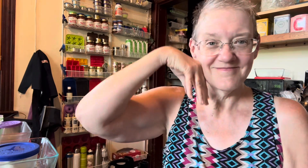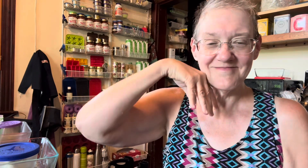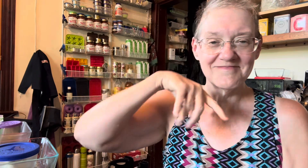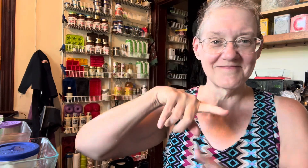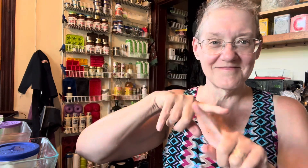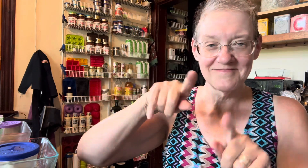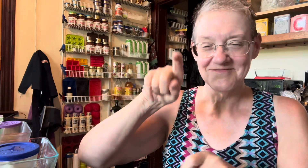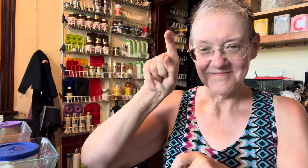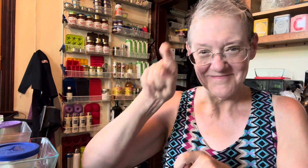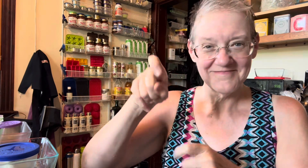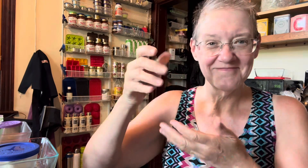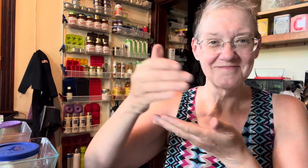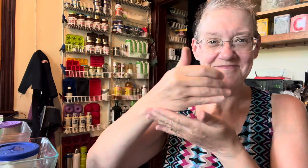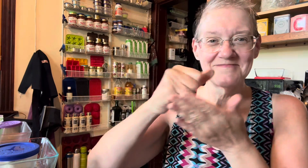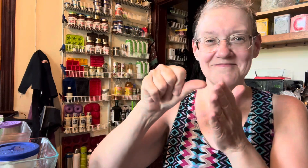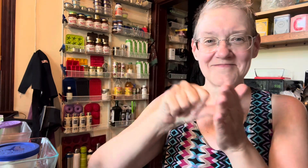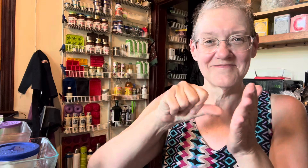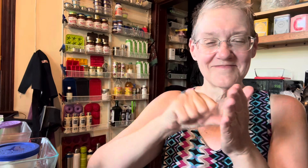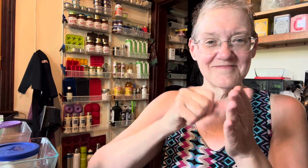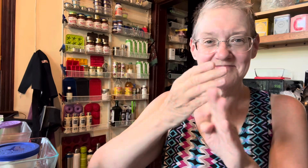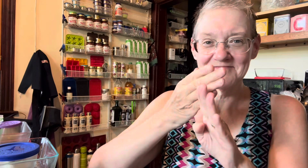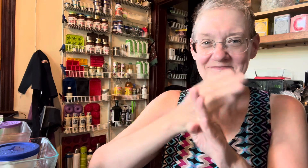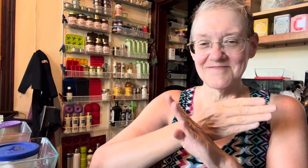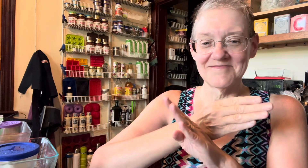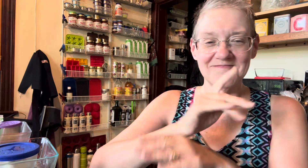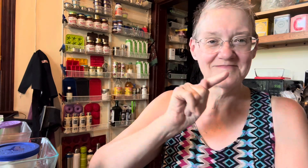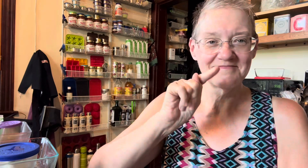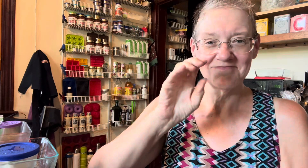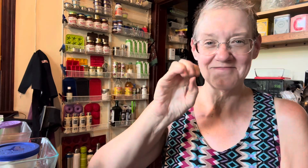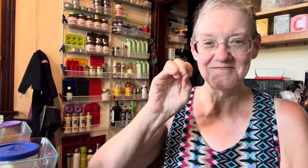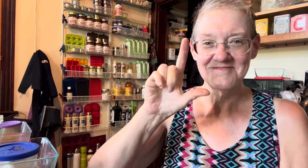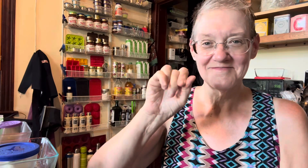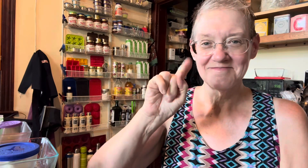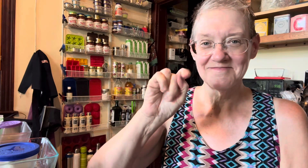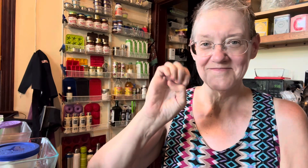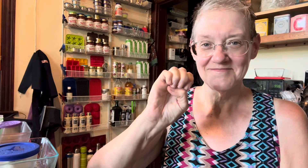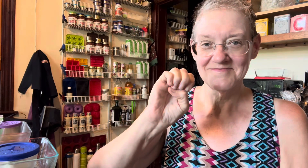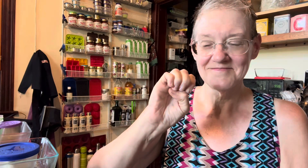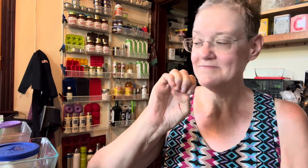there, wow. But I had to harvest those carrots before it was too late.